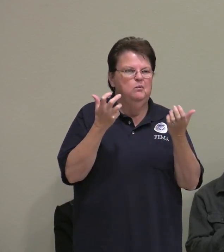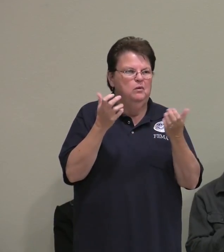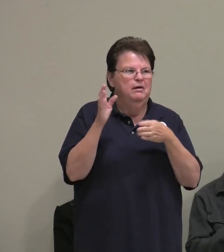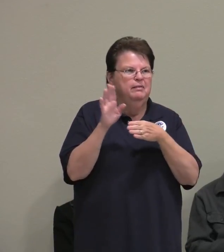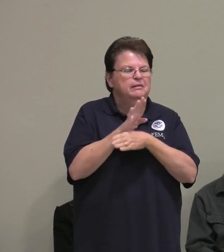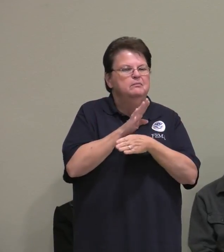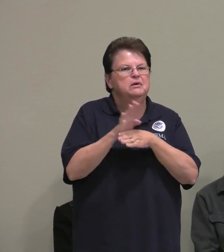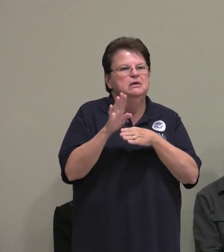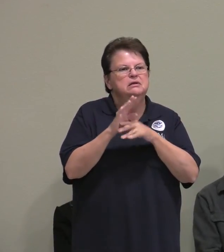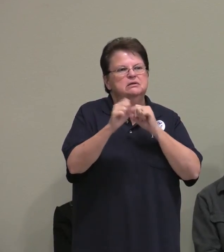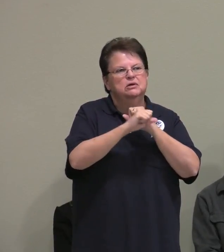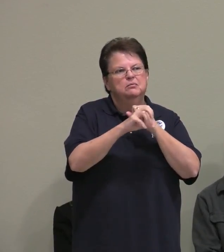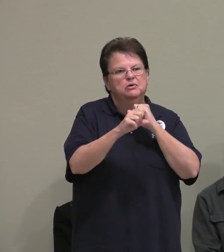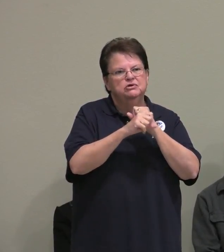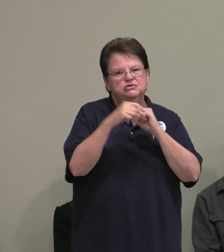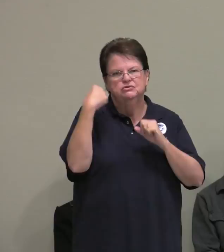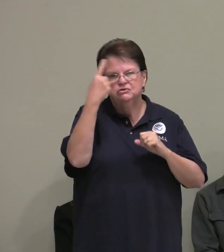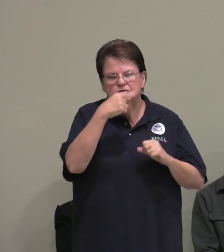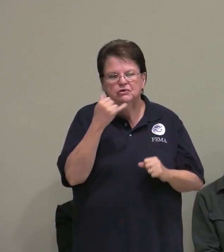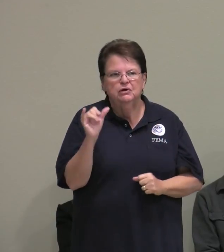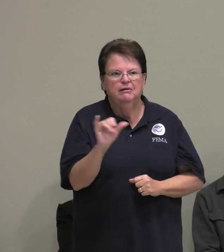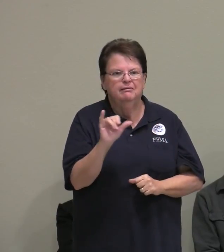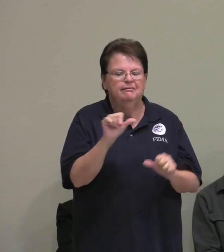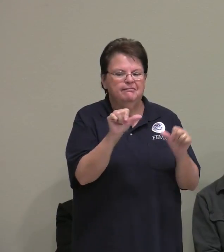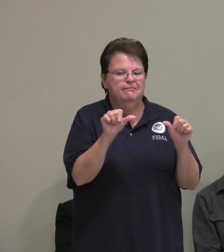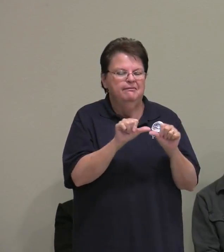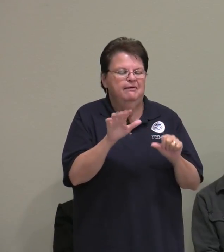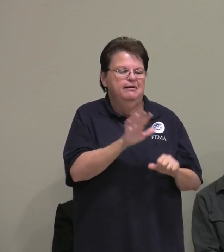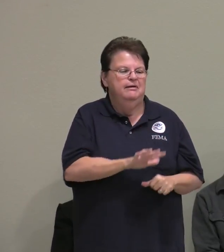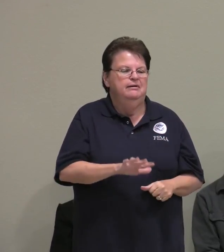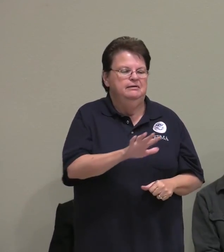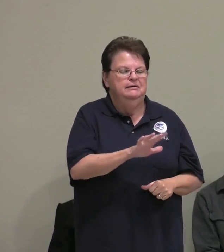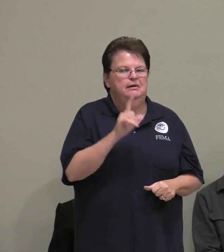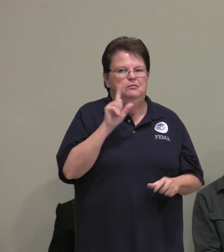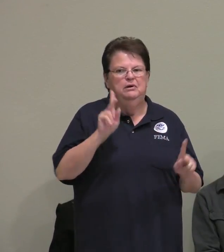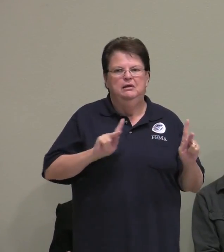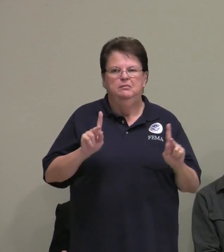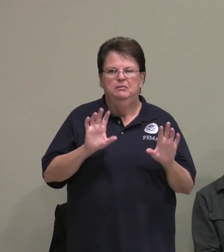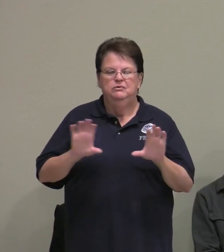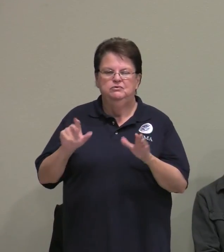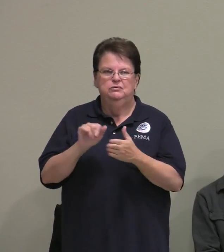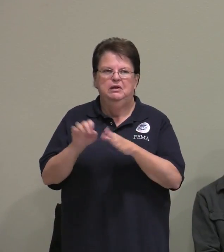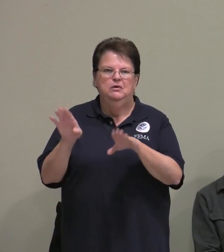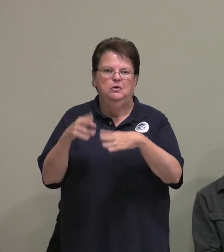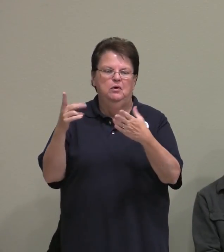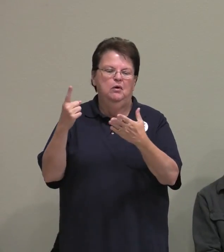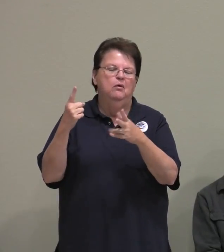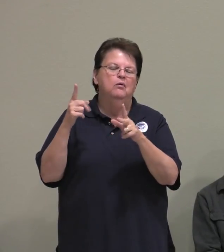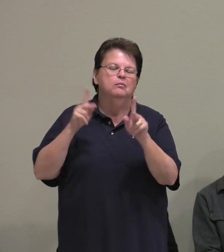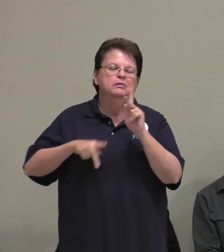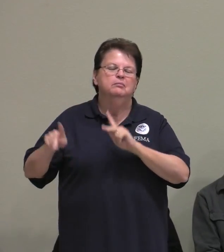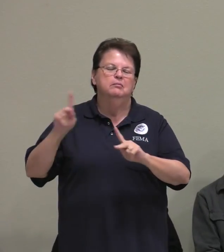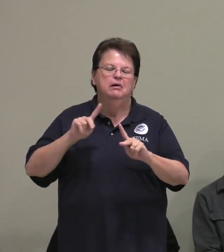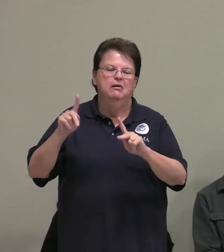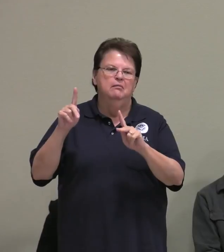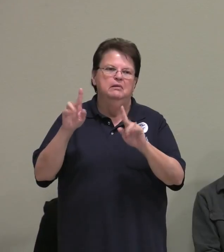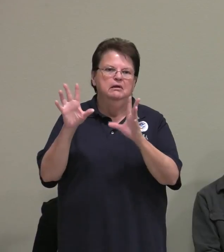business commercial district to look like. we're going to bring in our citizens and do that open public process.